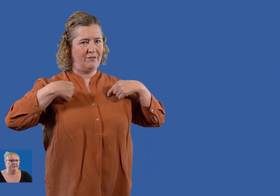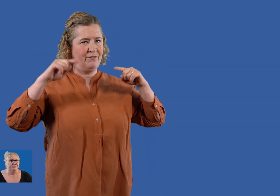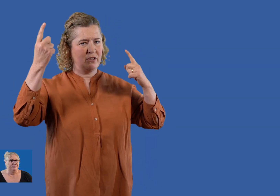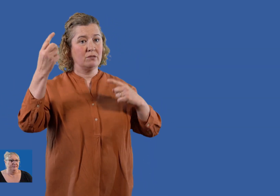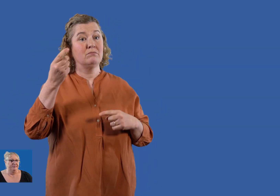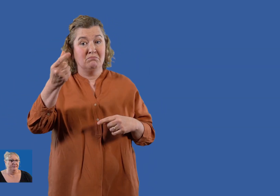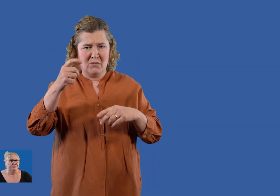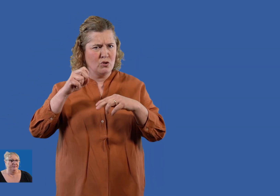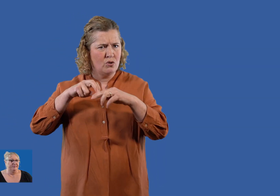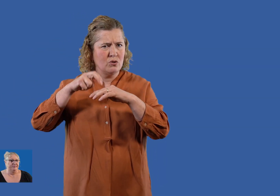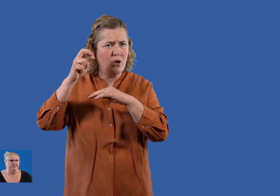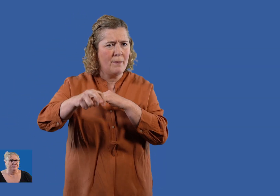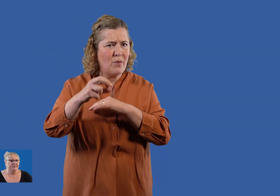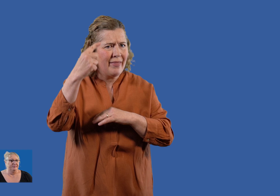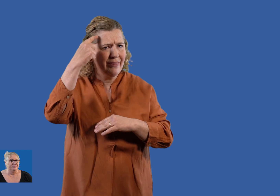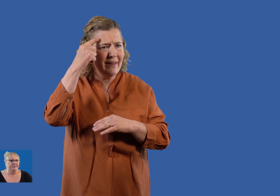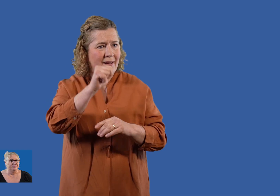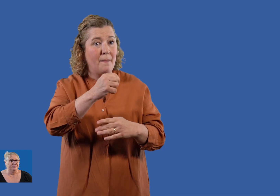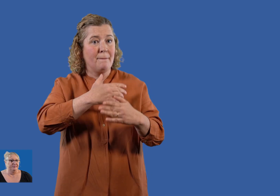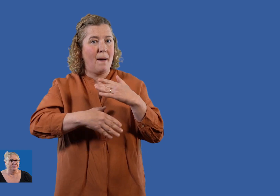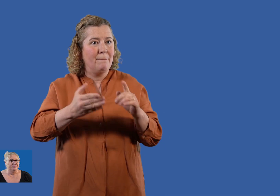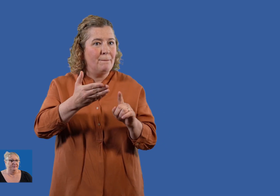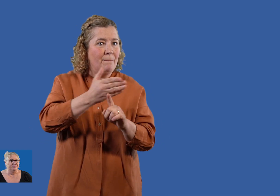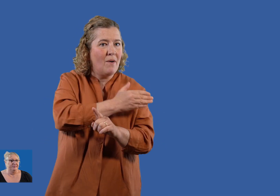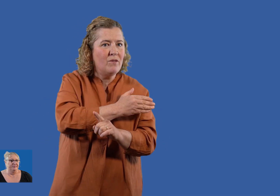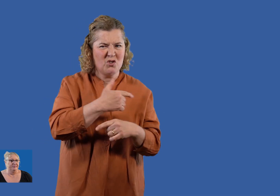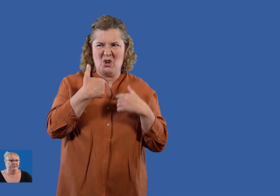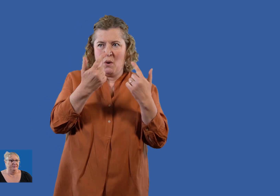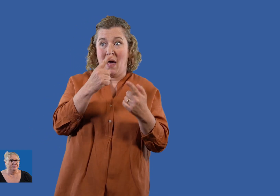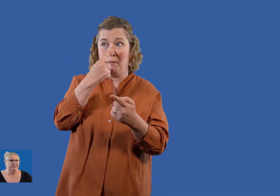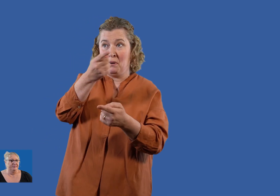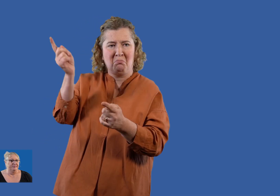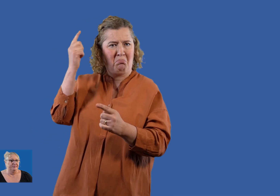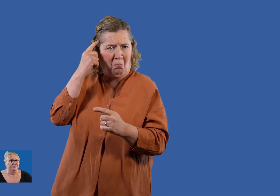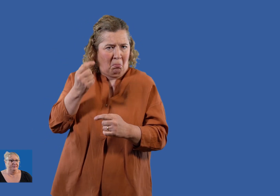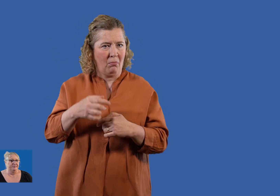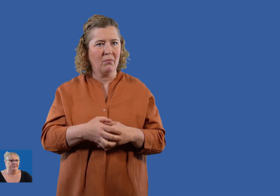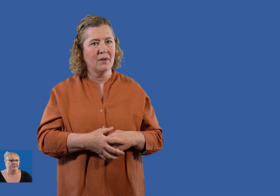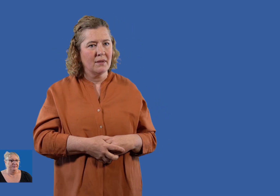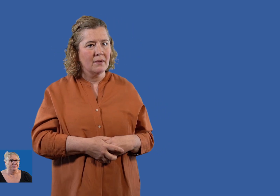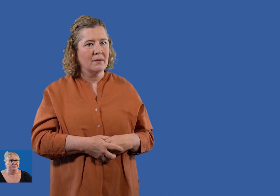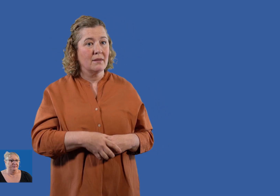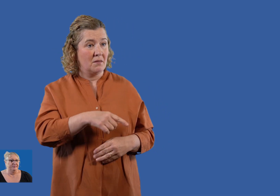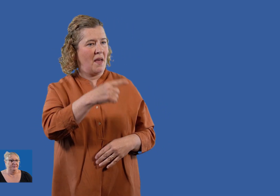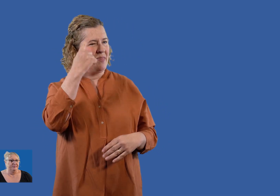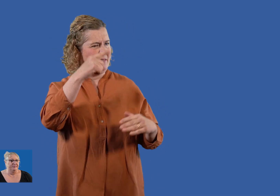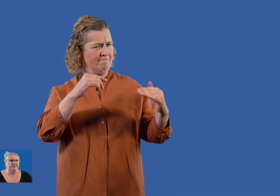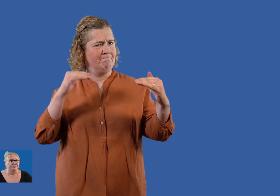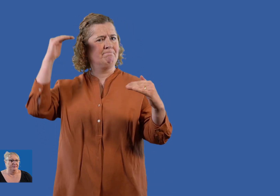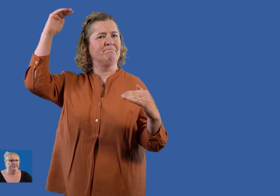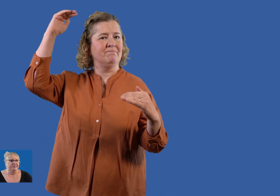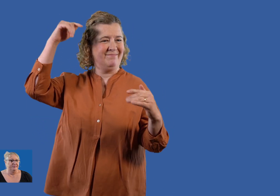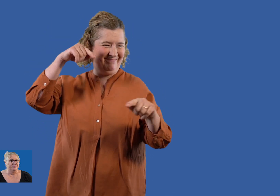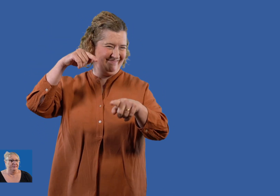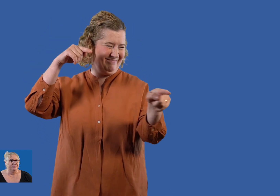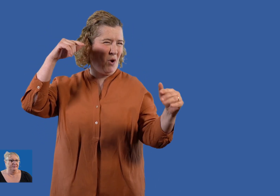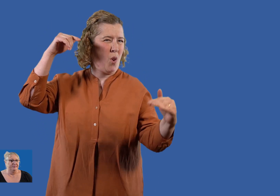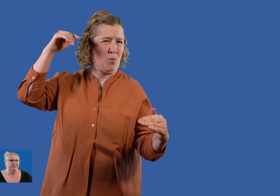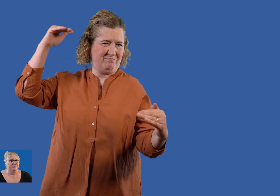self-image, impulsiveness with their behaviours, and disregard of violation for others. They can be grandiose, need to be admired, and have a